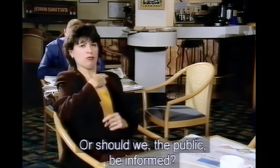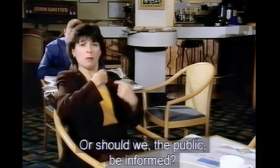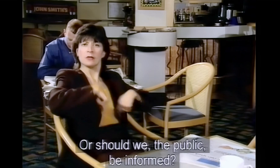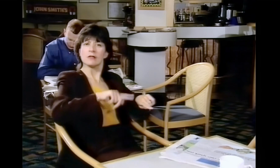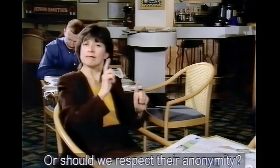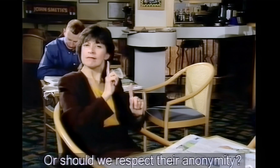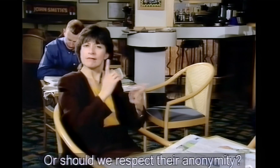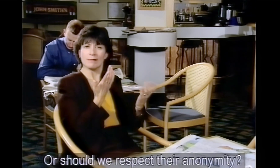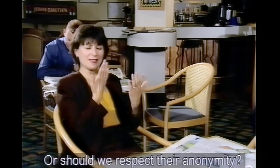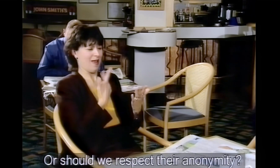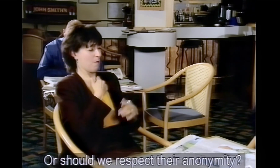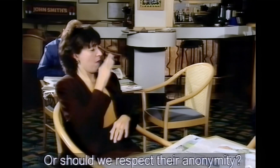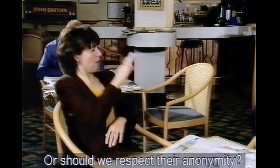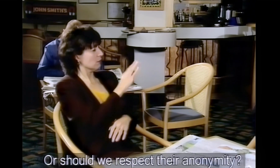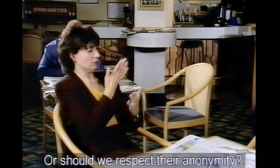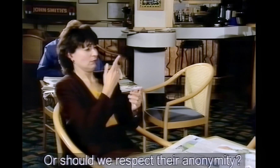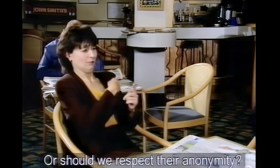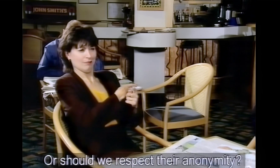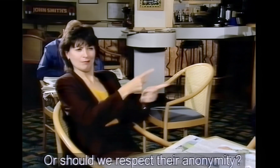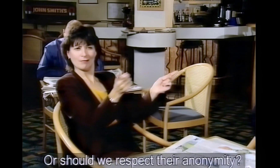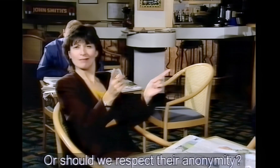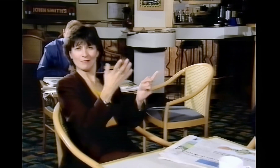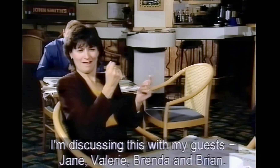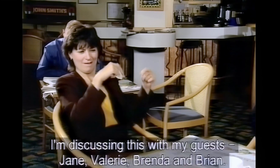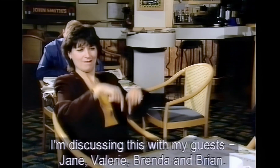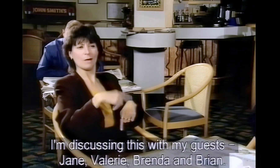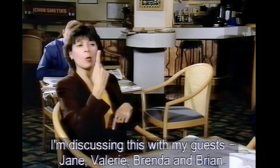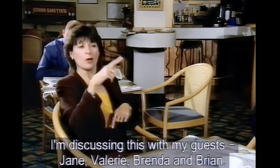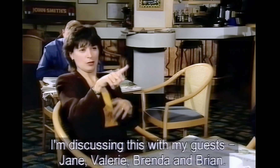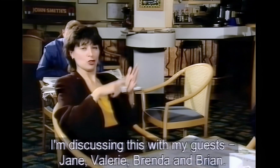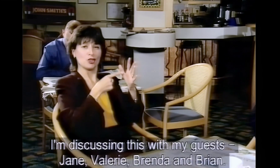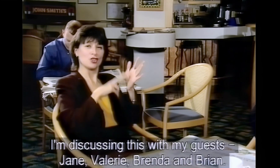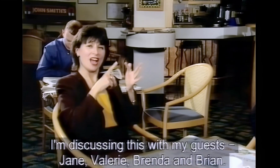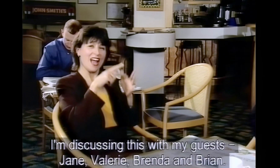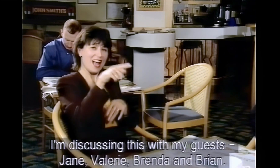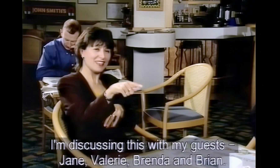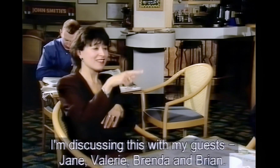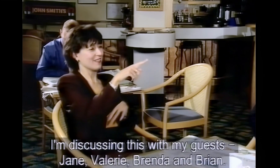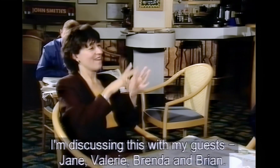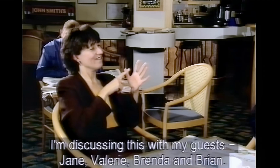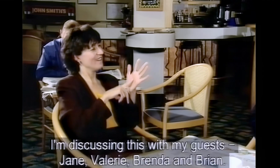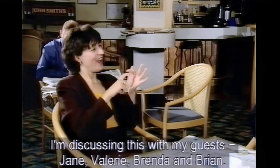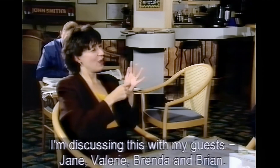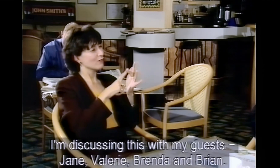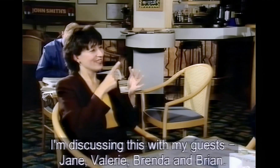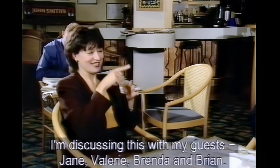in our area? Or should we respect their anonymity? I'm discussing this with my guests, Jane, Valerie,